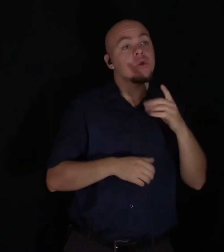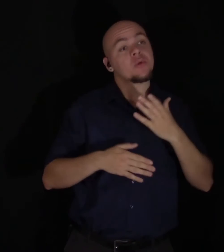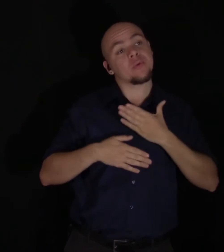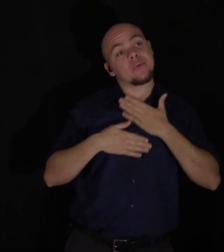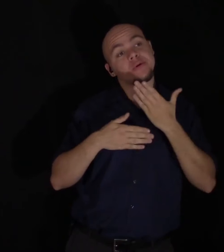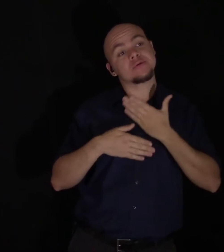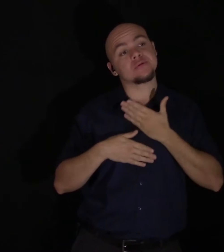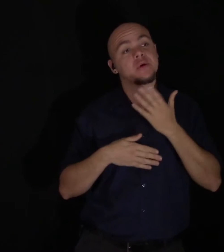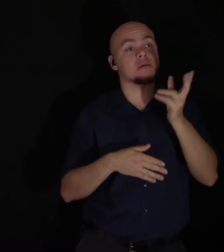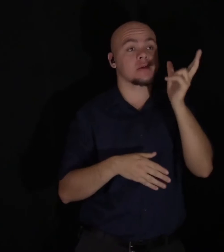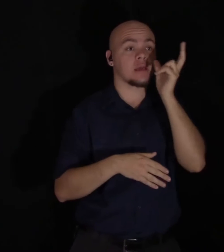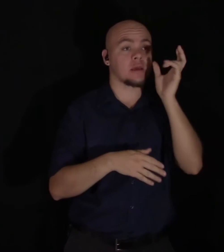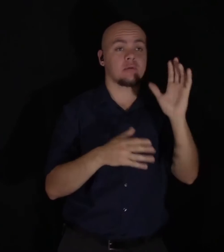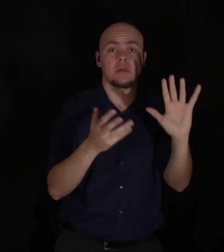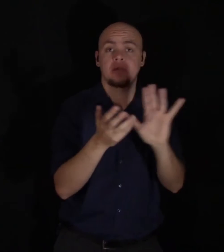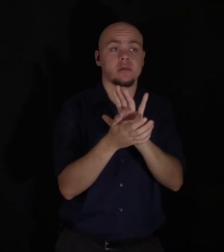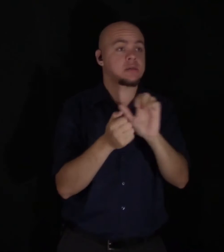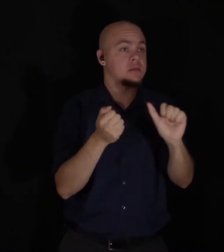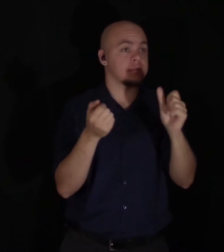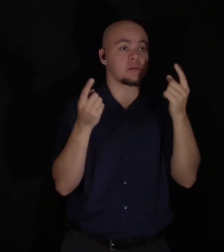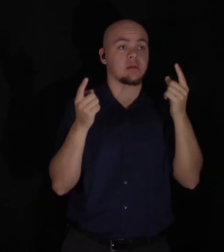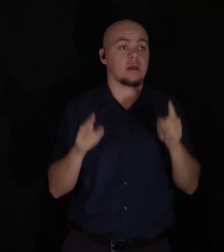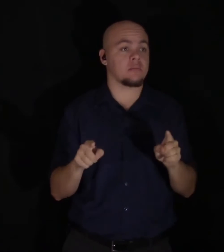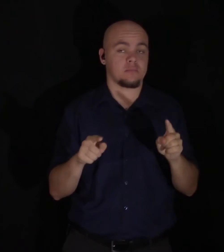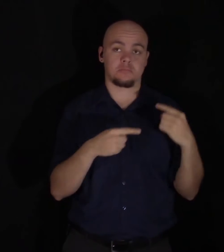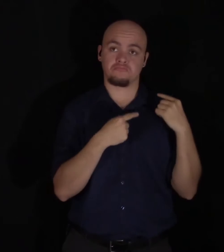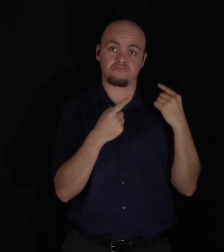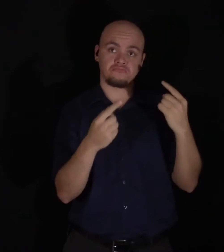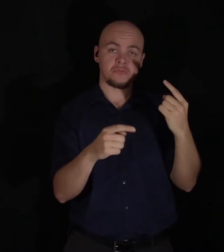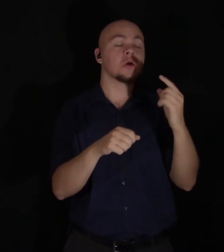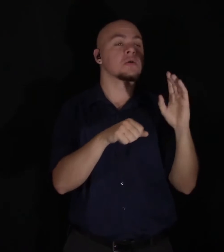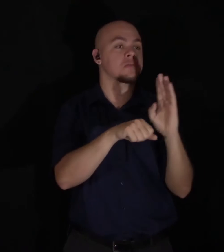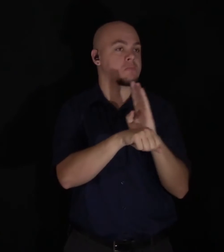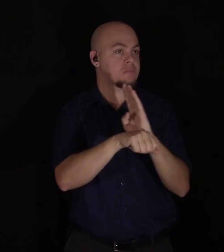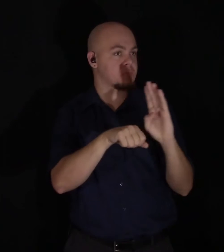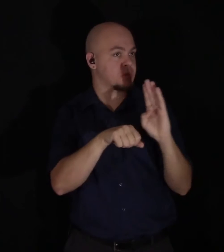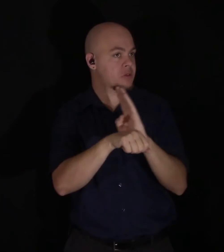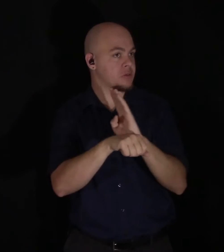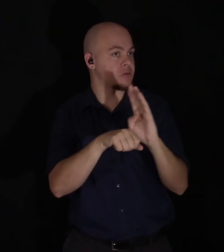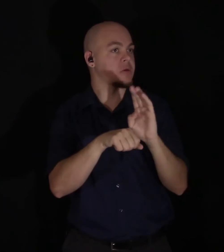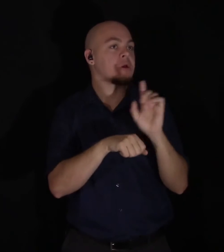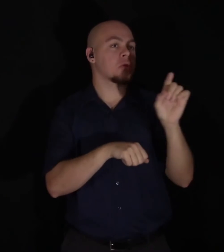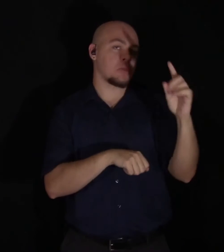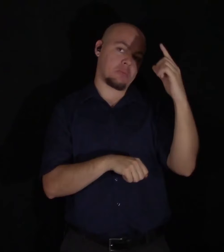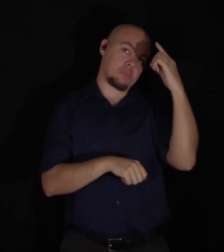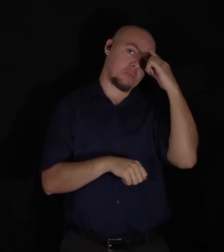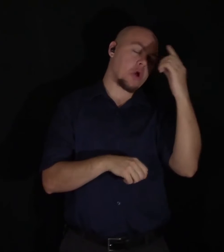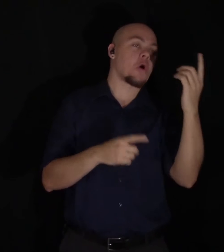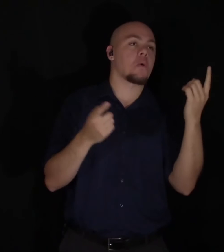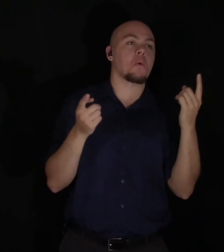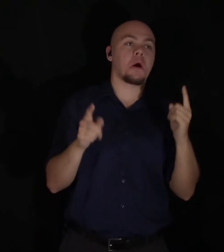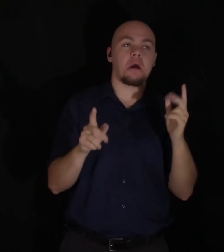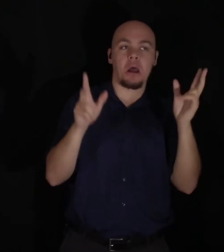no disaster has accompanied the commencement of an enterprise which you have regarded with such evil